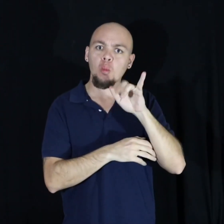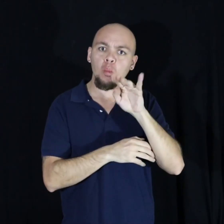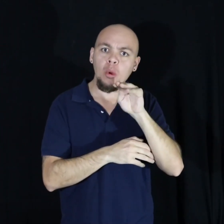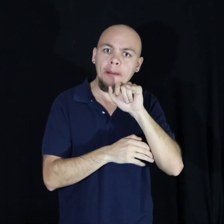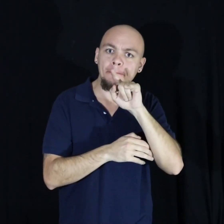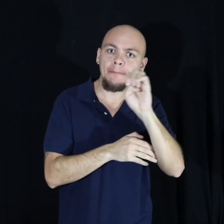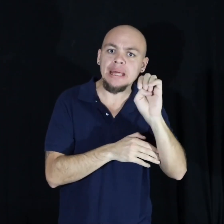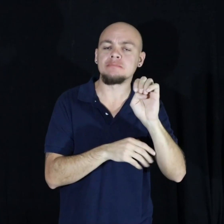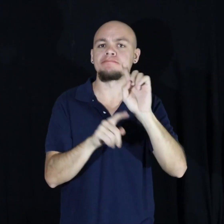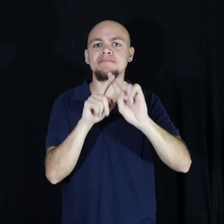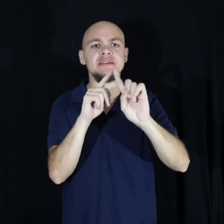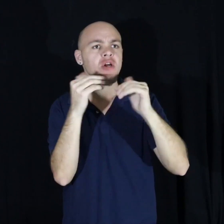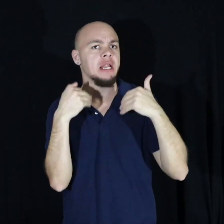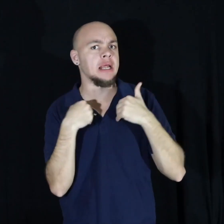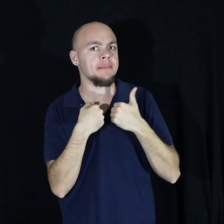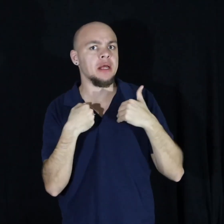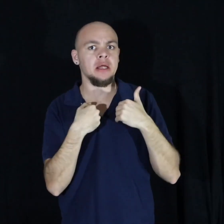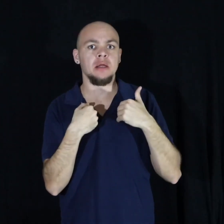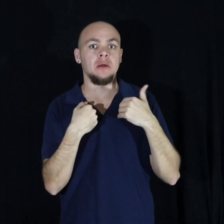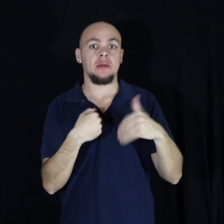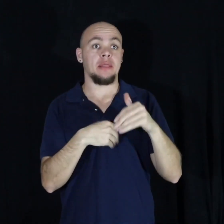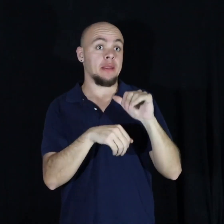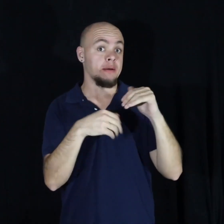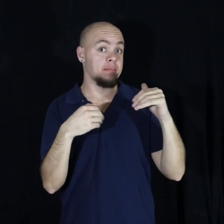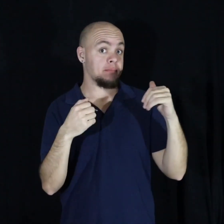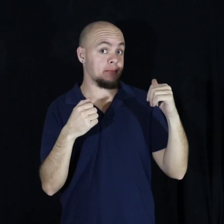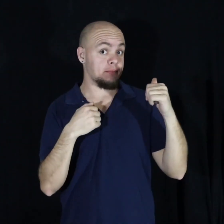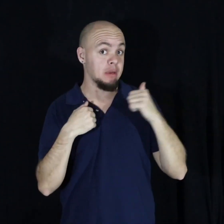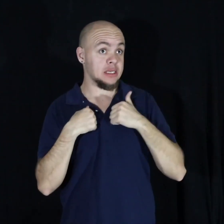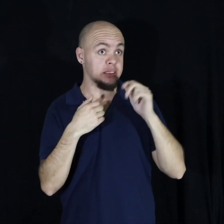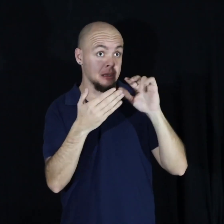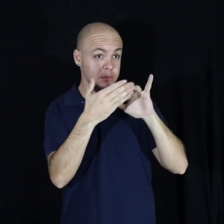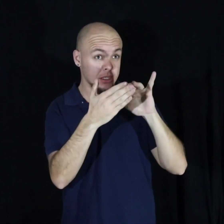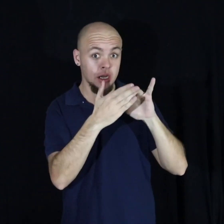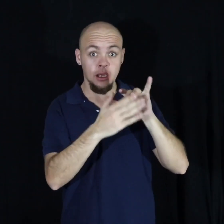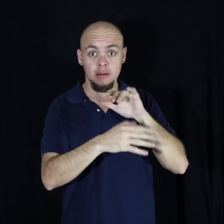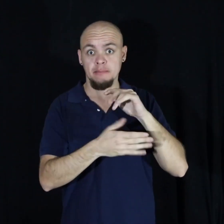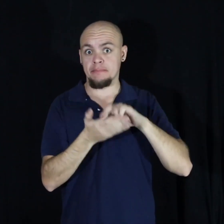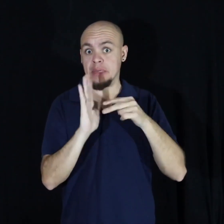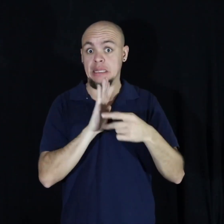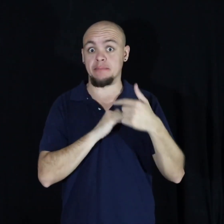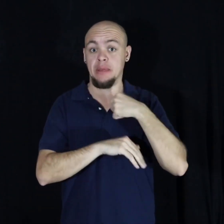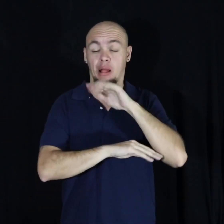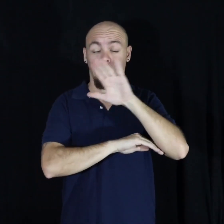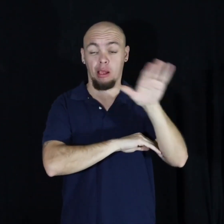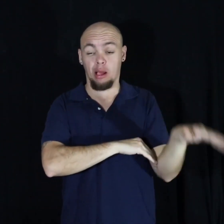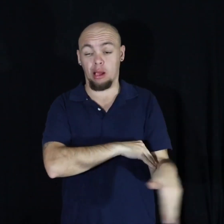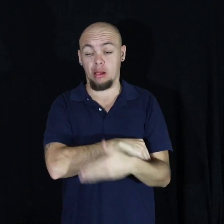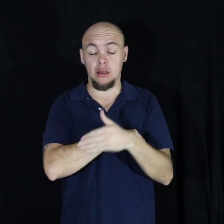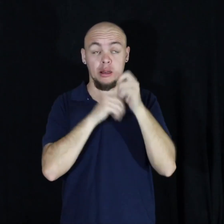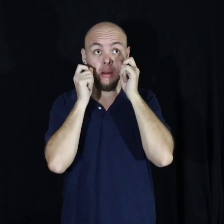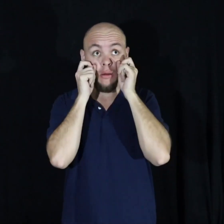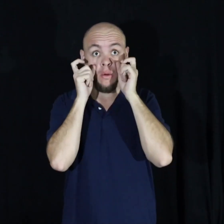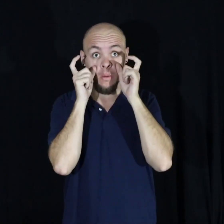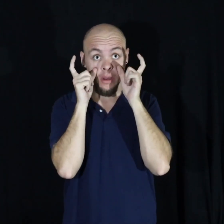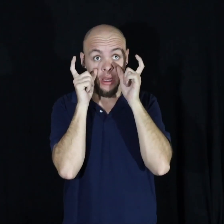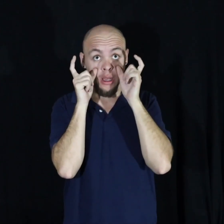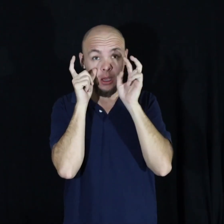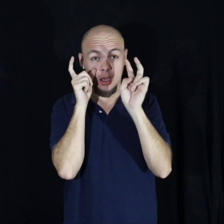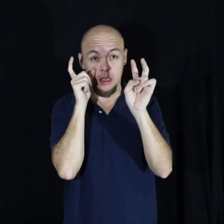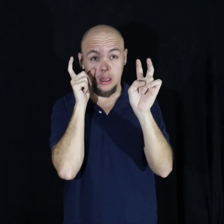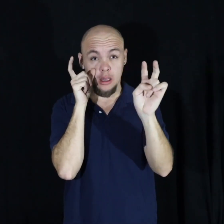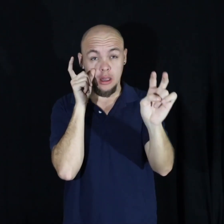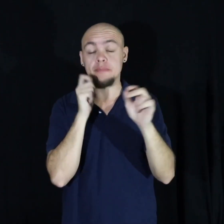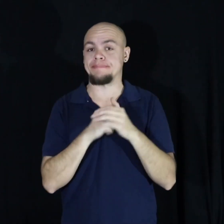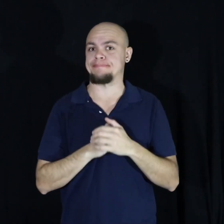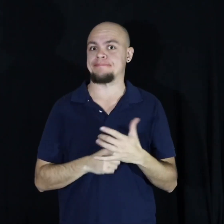Because the monkeys were nocturnal that I was studying, I was also nocturnal during my time in Peru. I